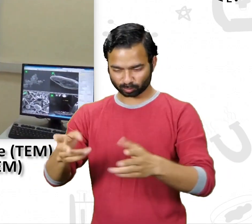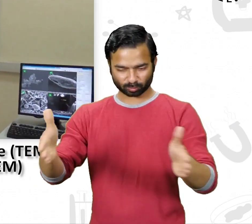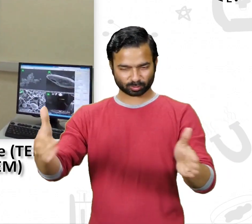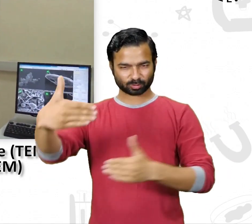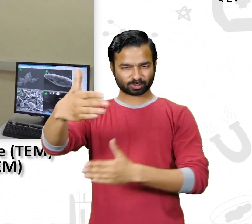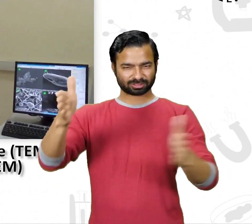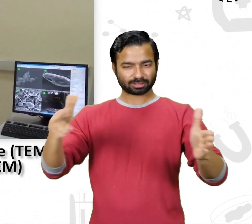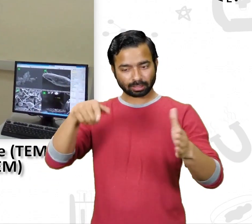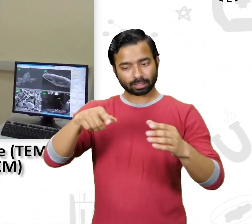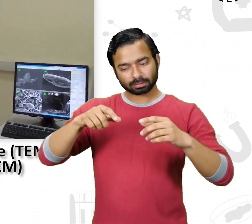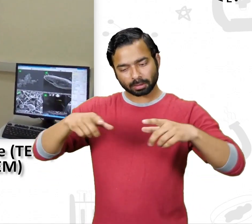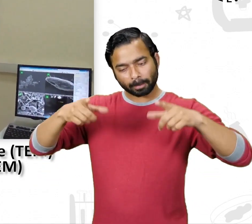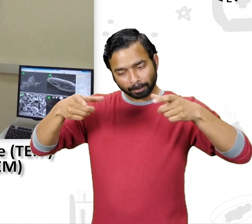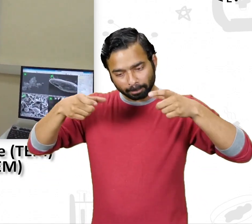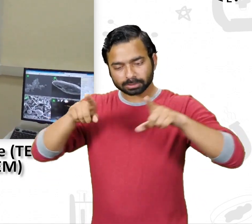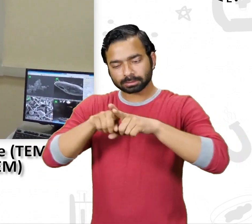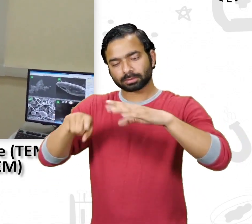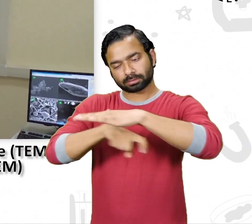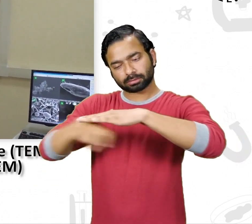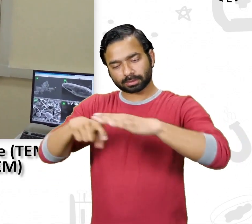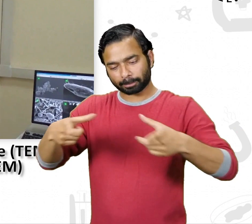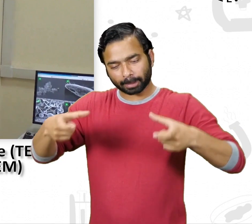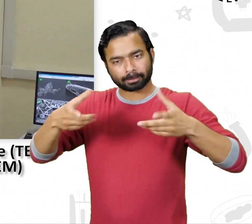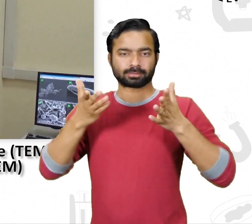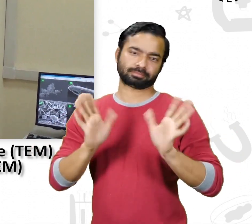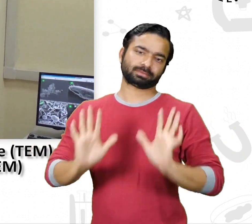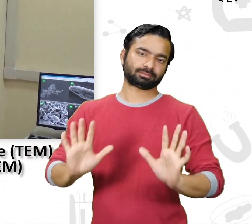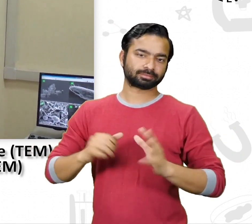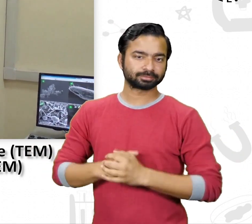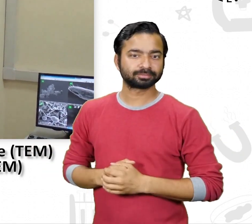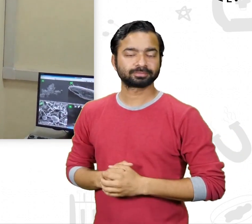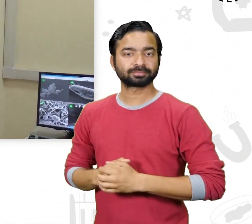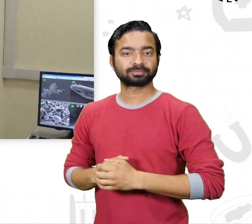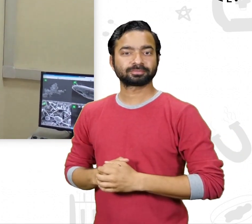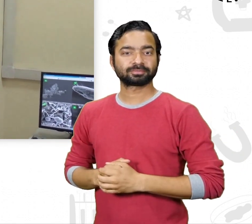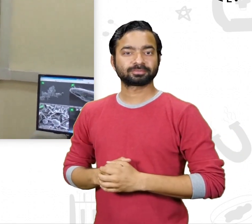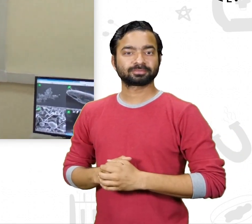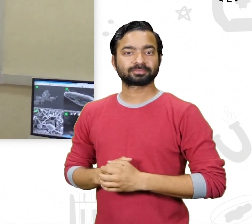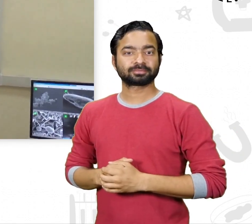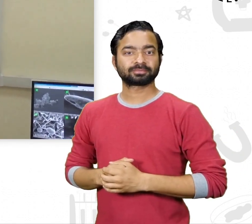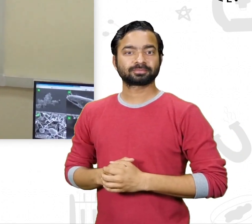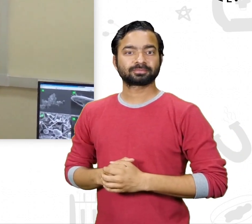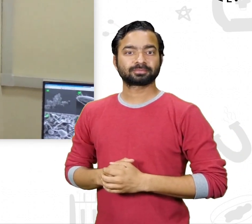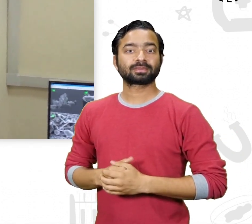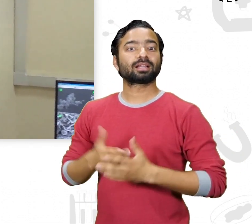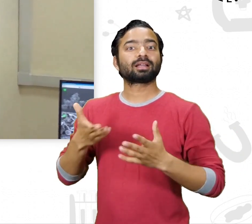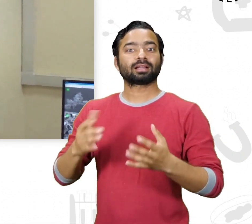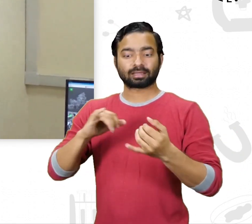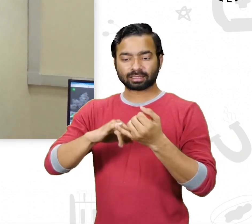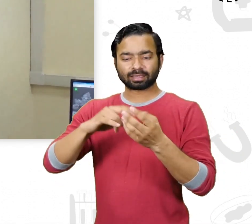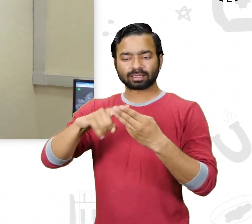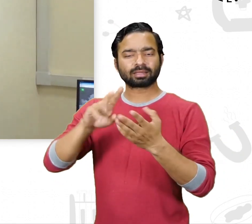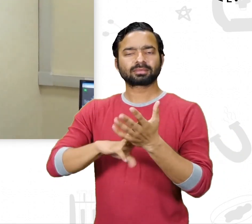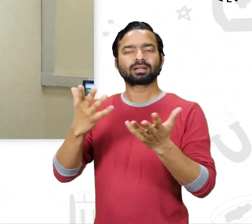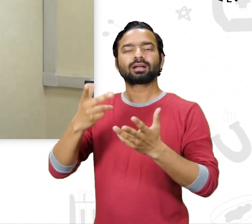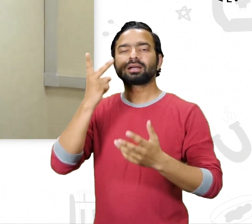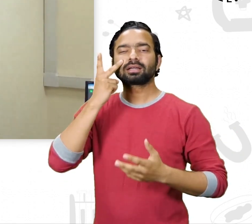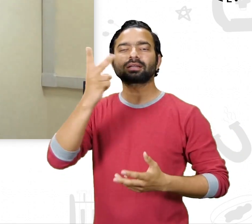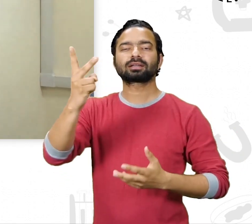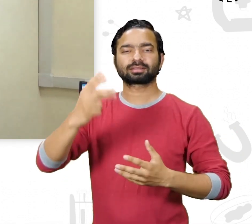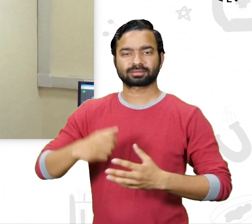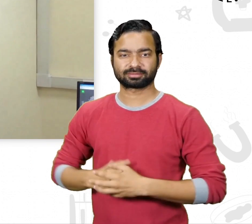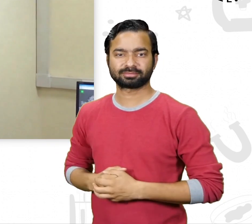In our department, there are two types of electron microscope are available. One is transmission electron microscope and other is